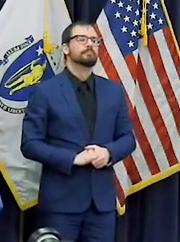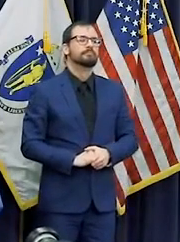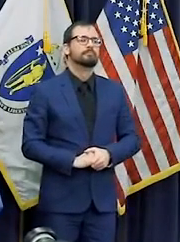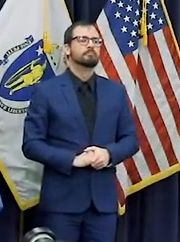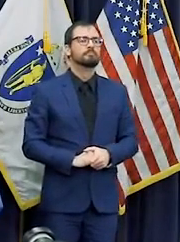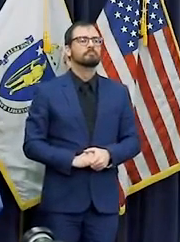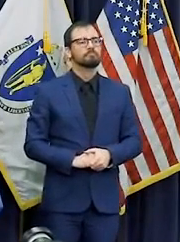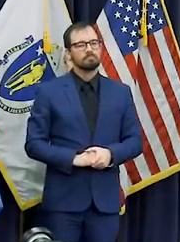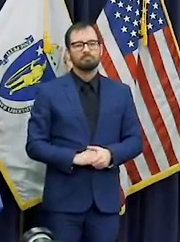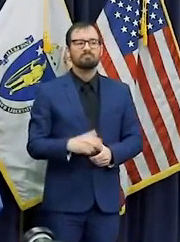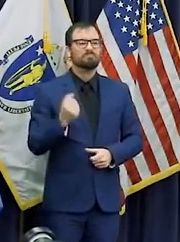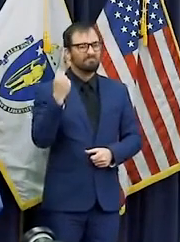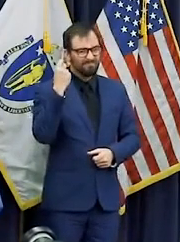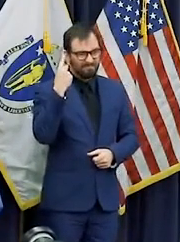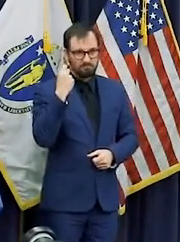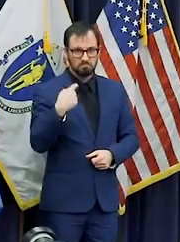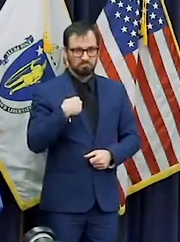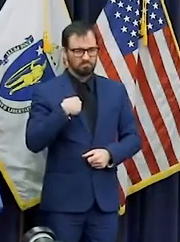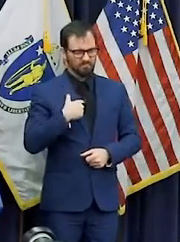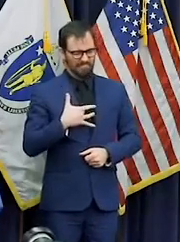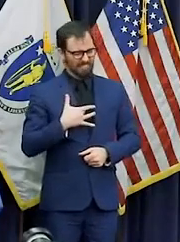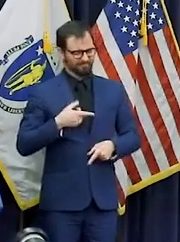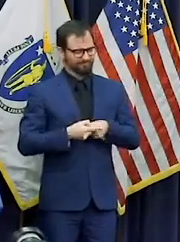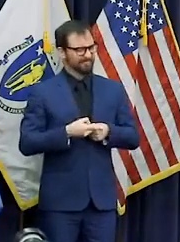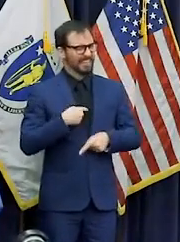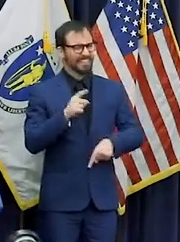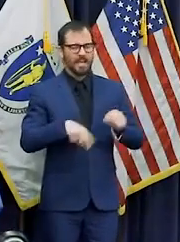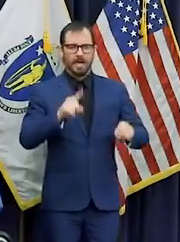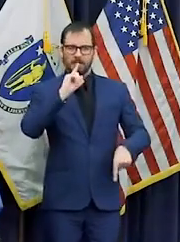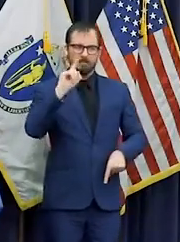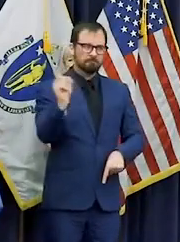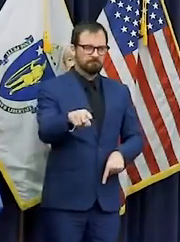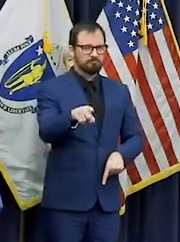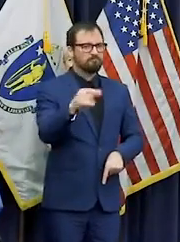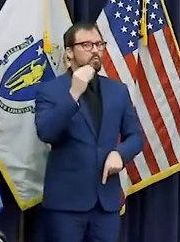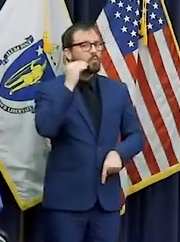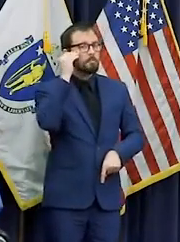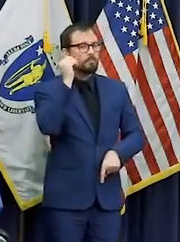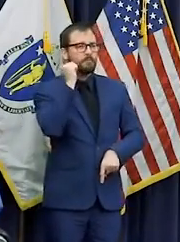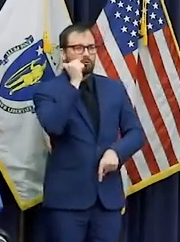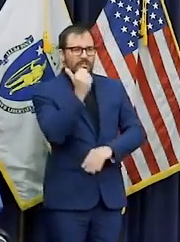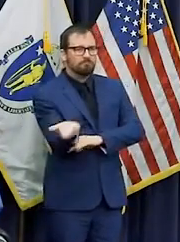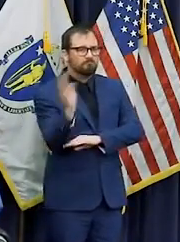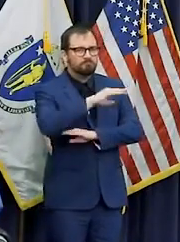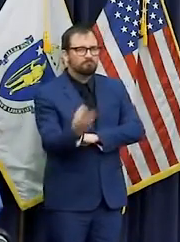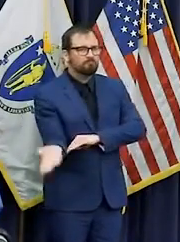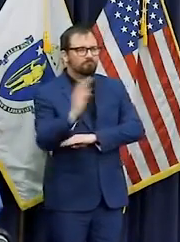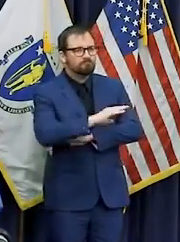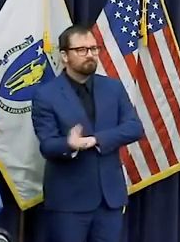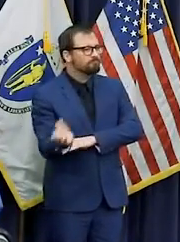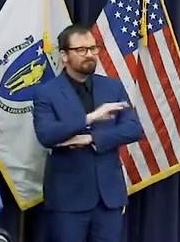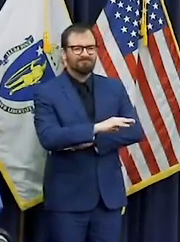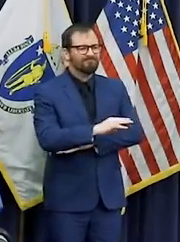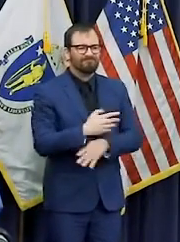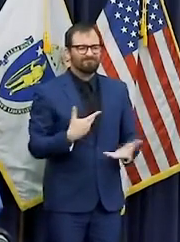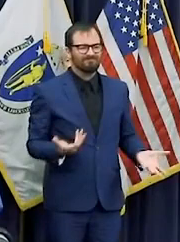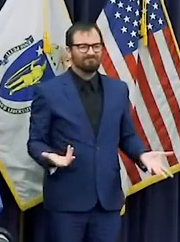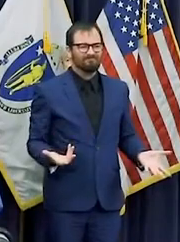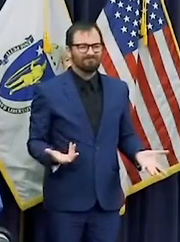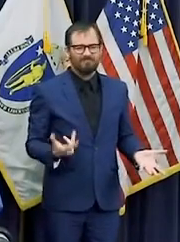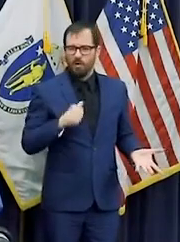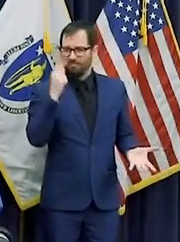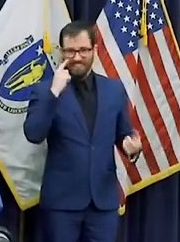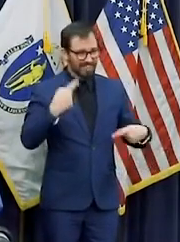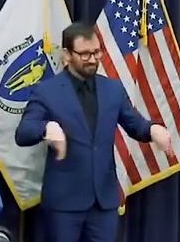homes for days on end. It doesn't make sense from a public health point of view, and it's not realistic,